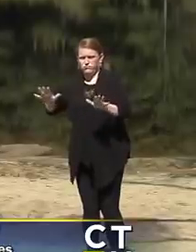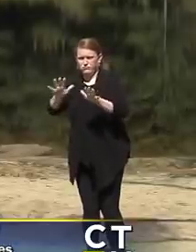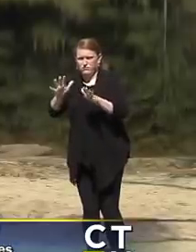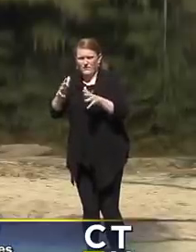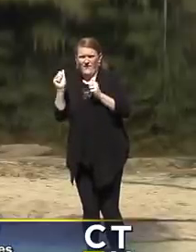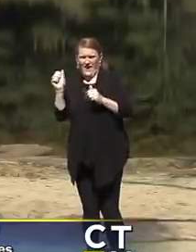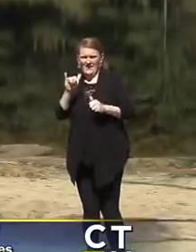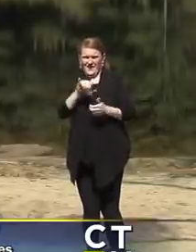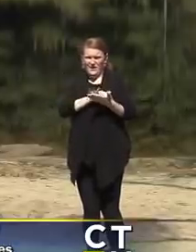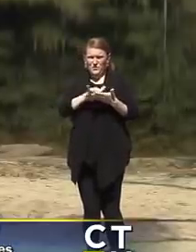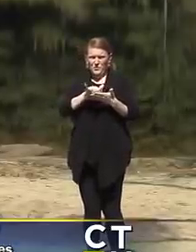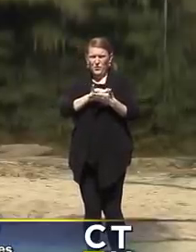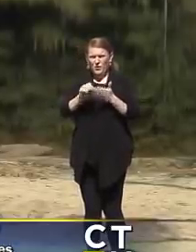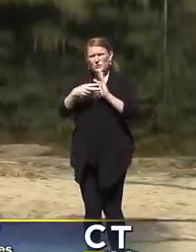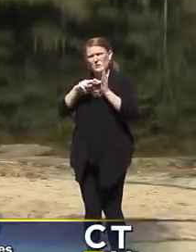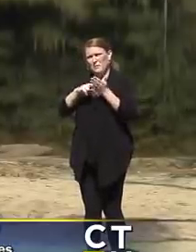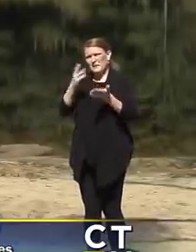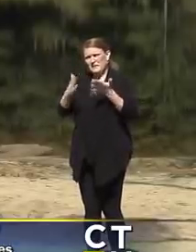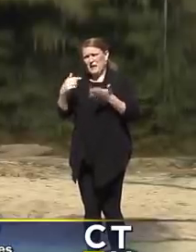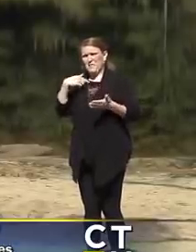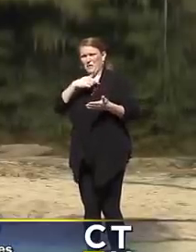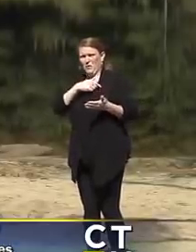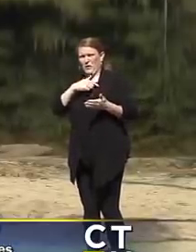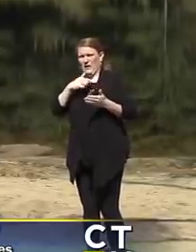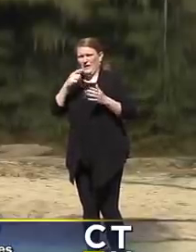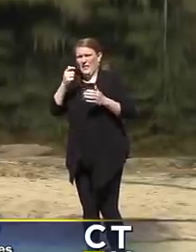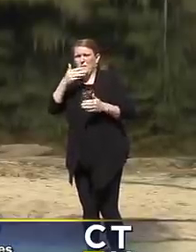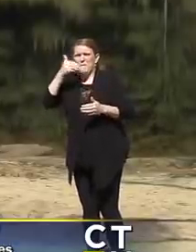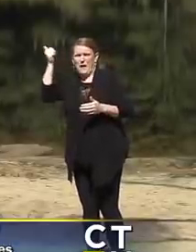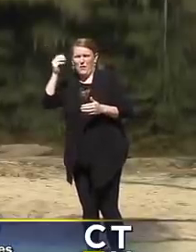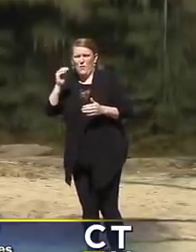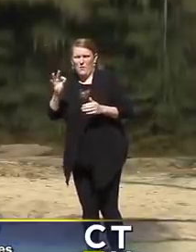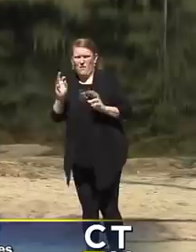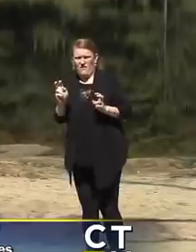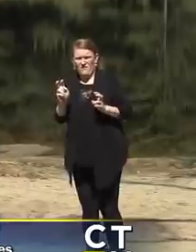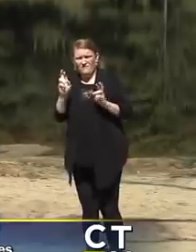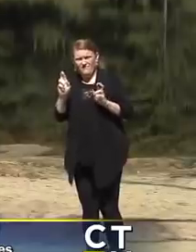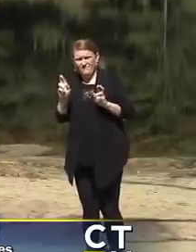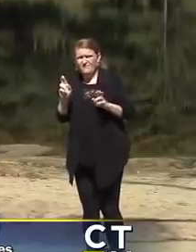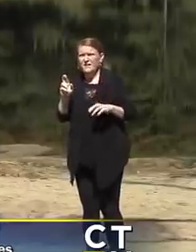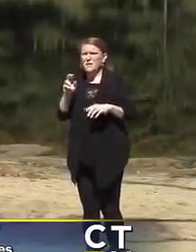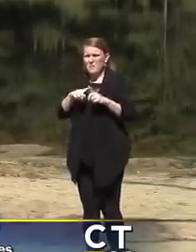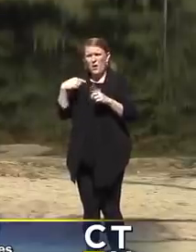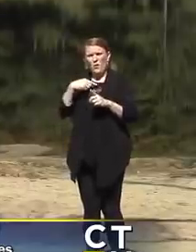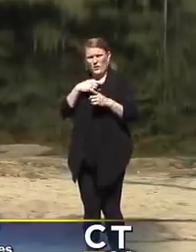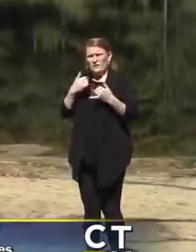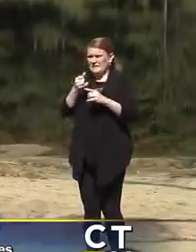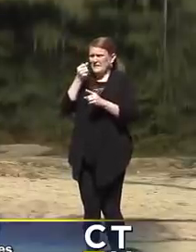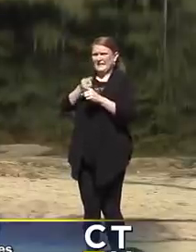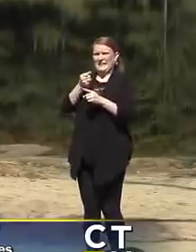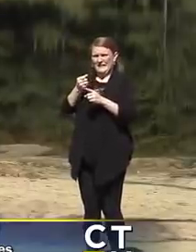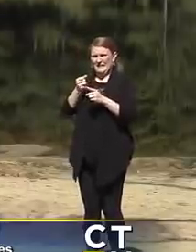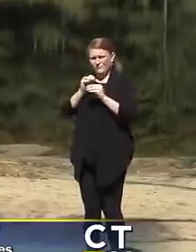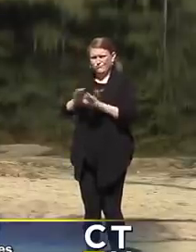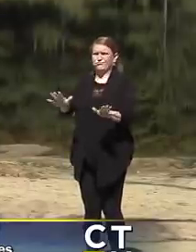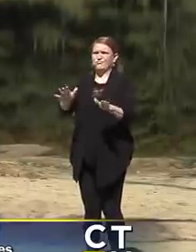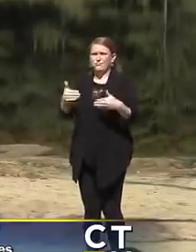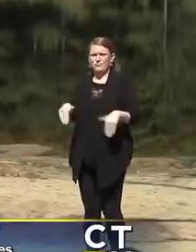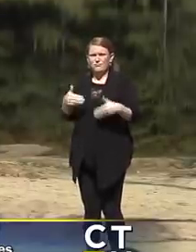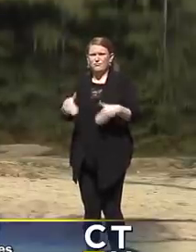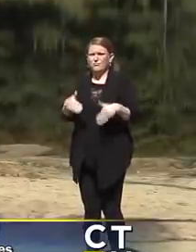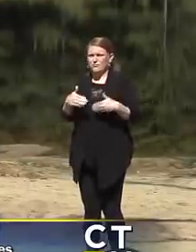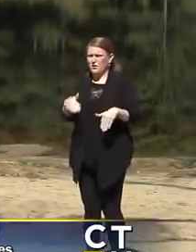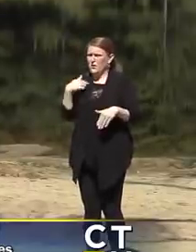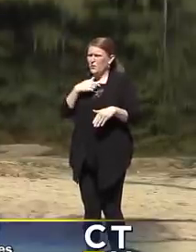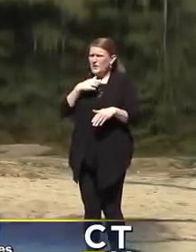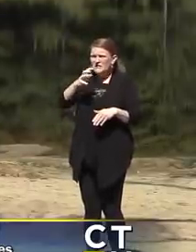of the worst of what could have happened, but we were still hit, and we were hit hard. And we were strict in terms of the social protocols, strict